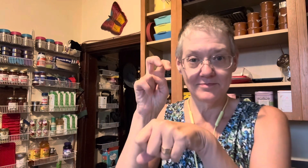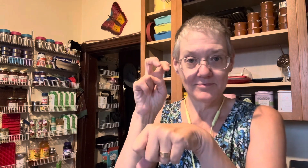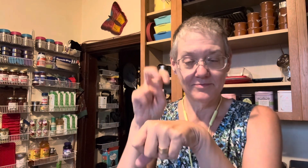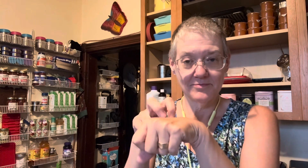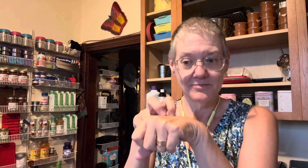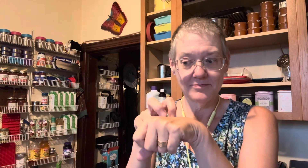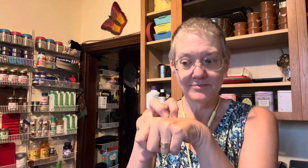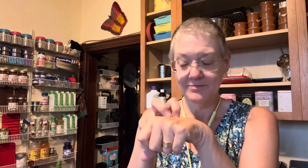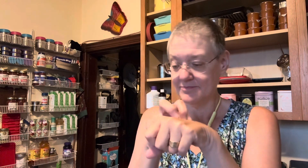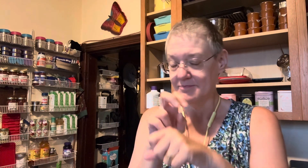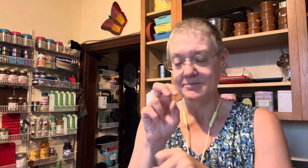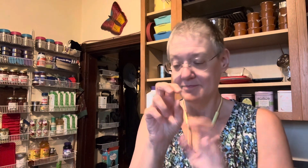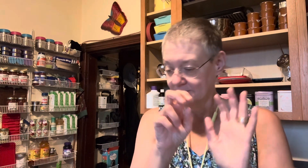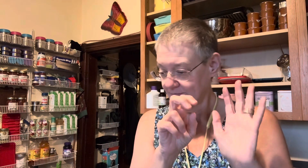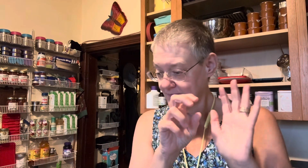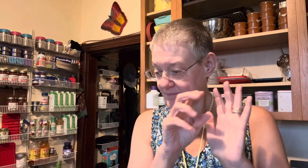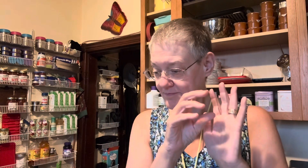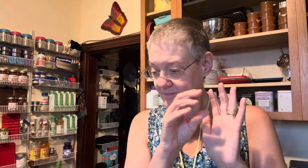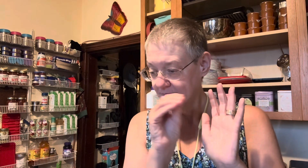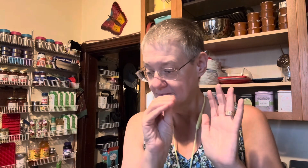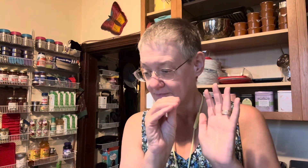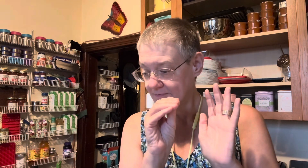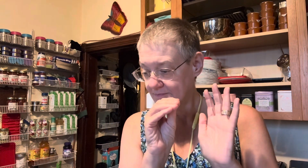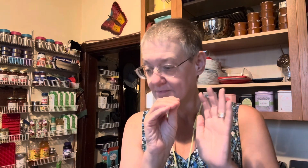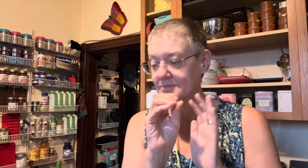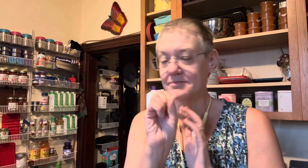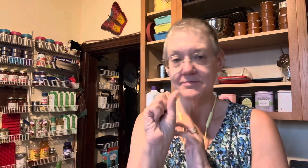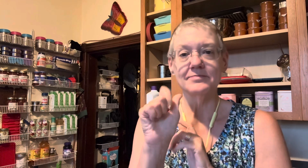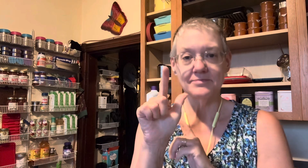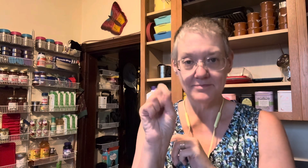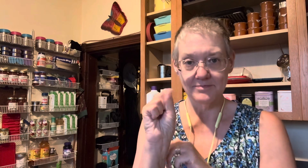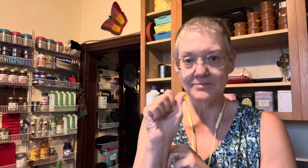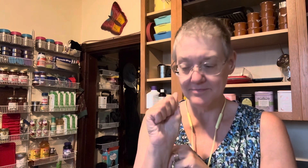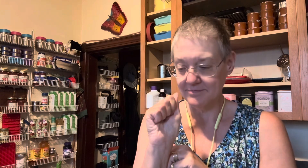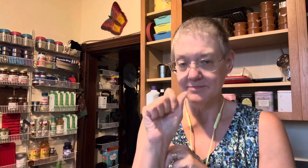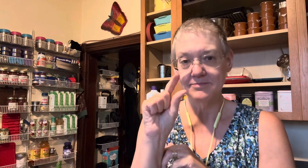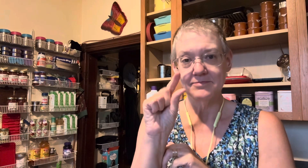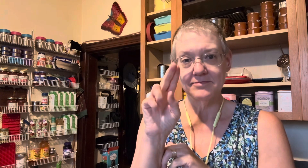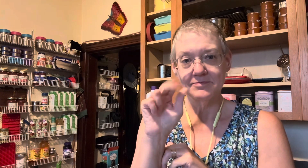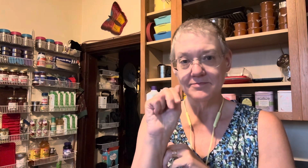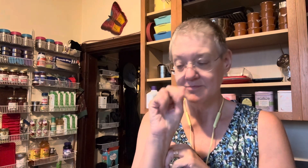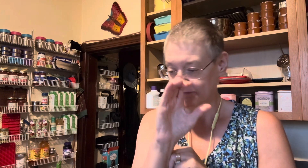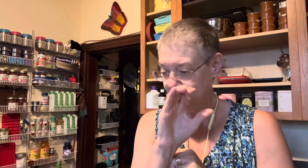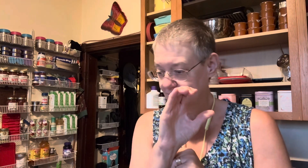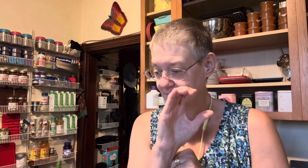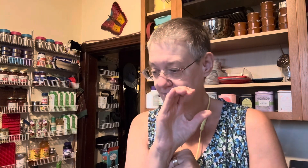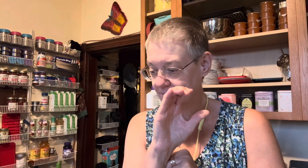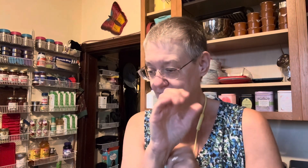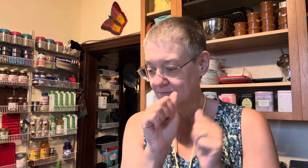with double chips. And yes, he had salsa and